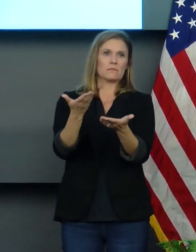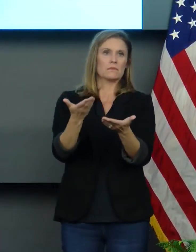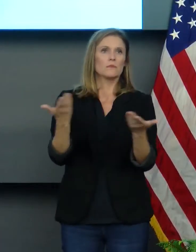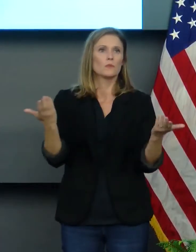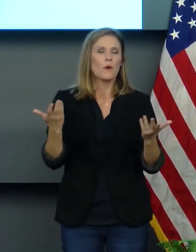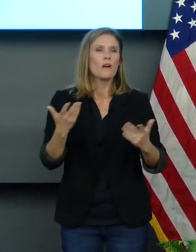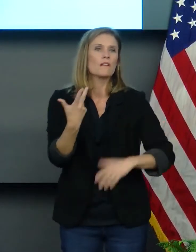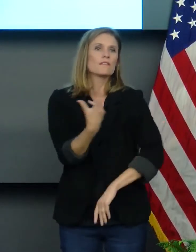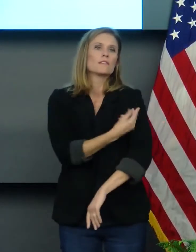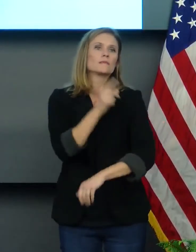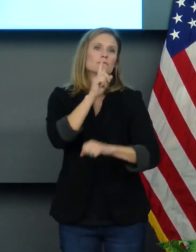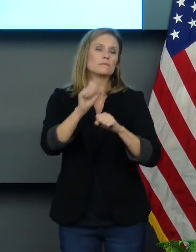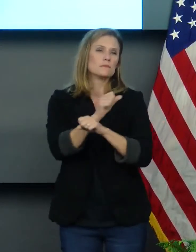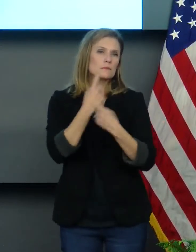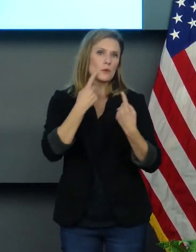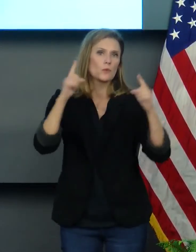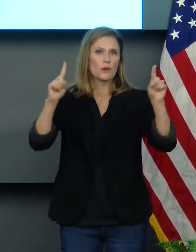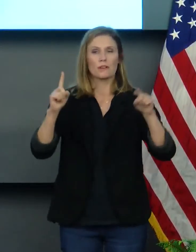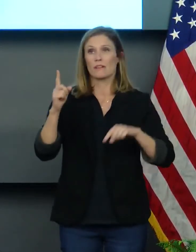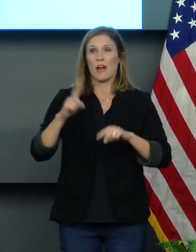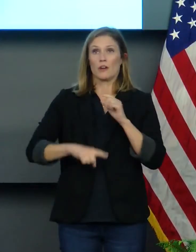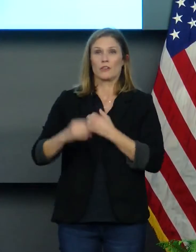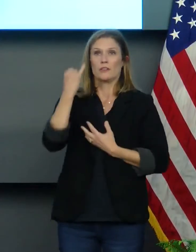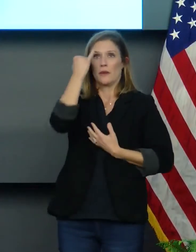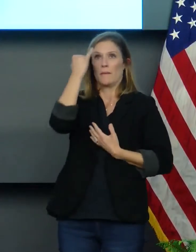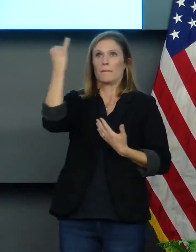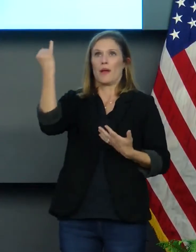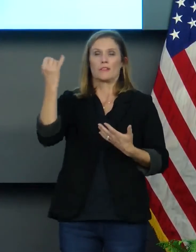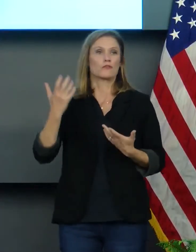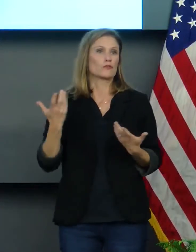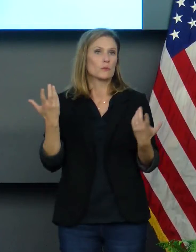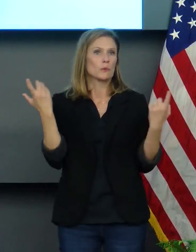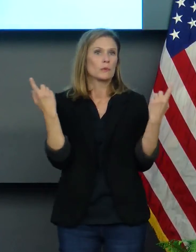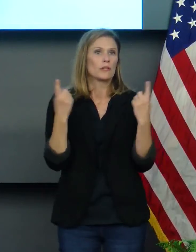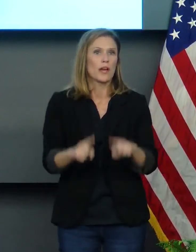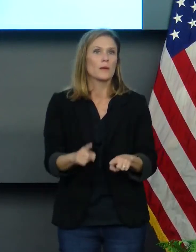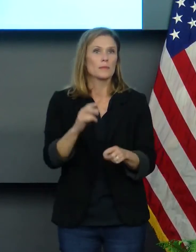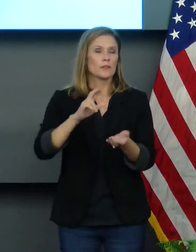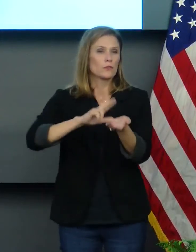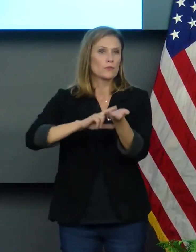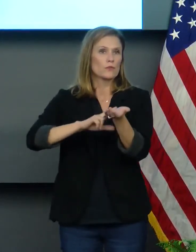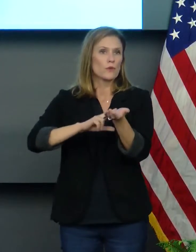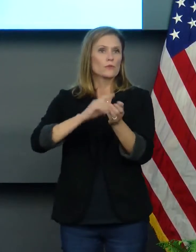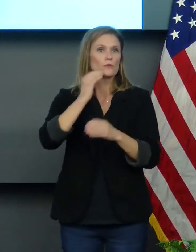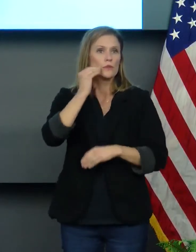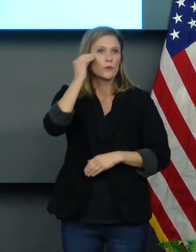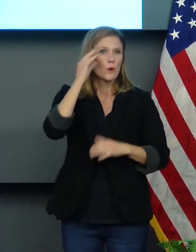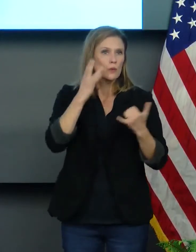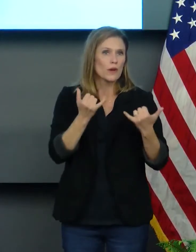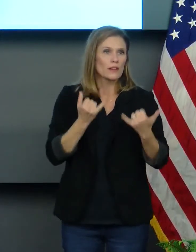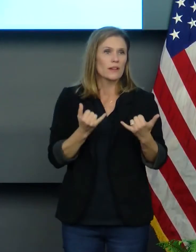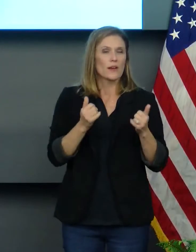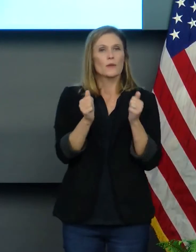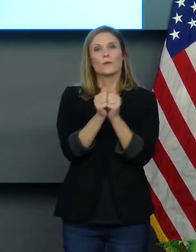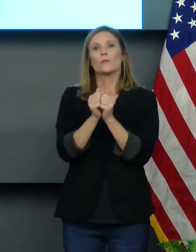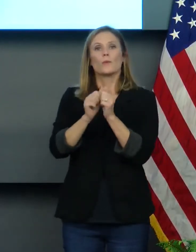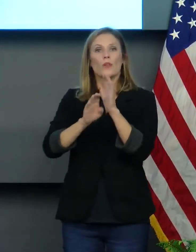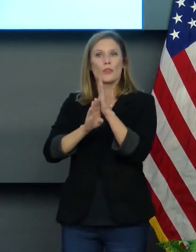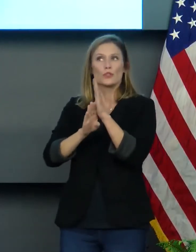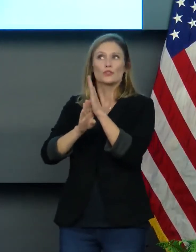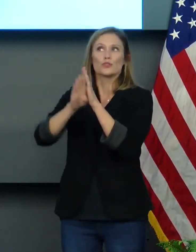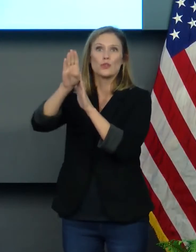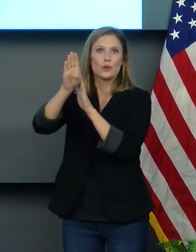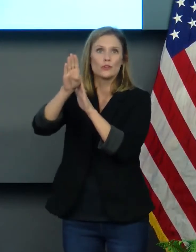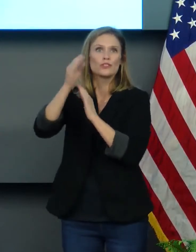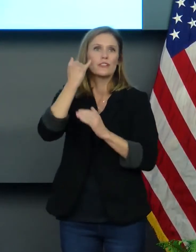these vaccines are working. I cannot imagine what would be happening in nursing homes right now with this surge if we did